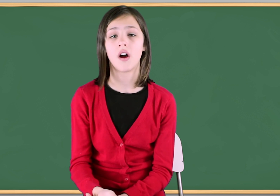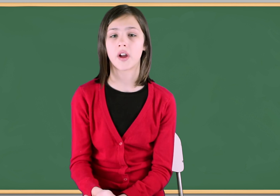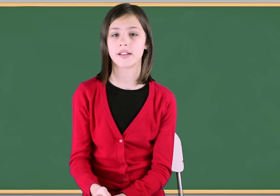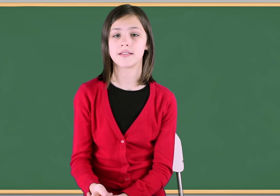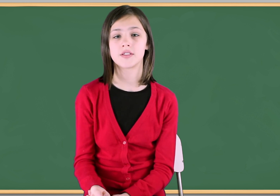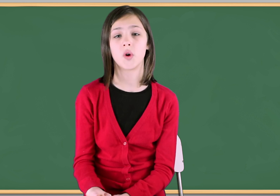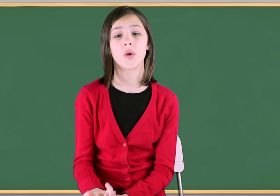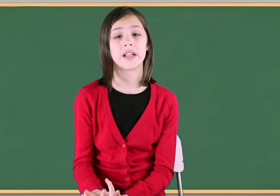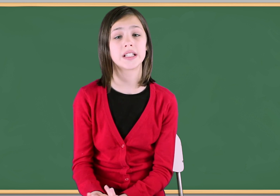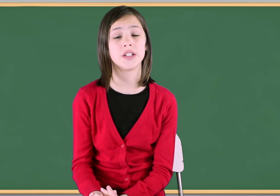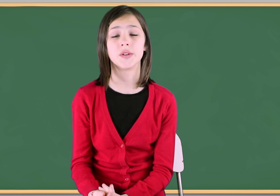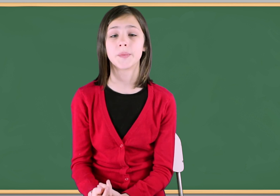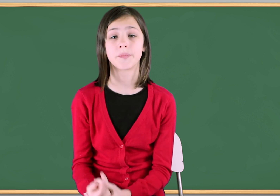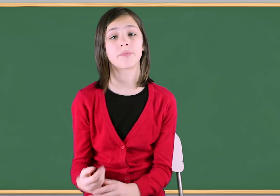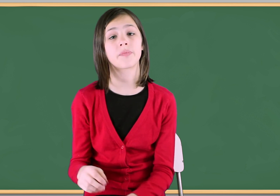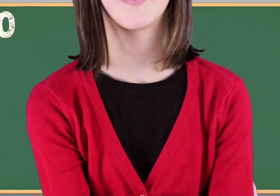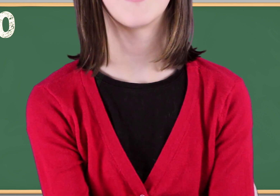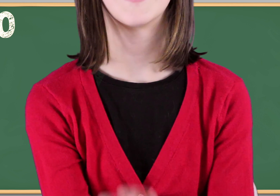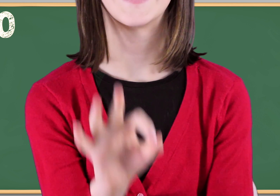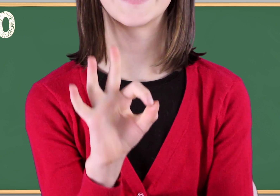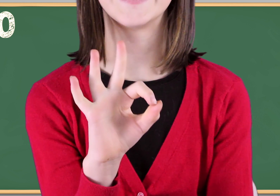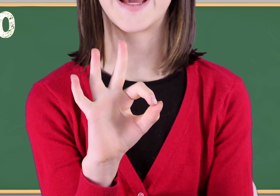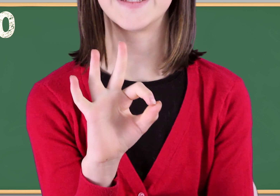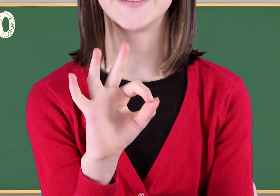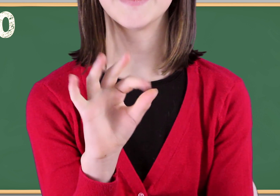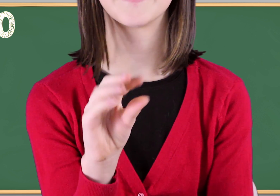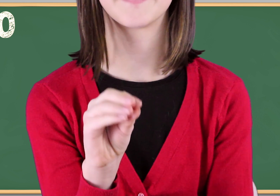Okay, so we're going to do 90,